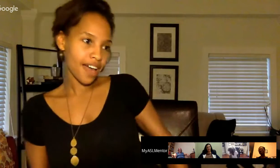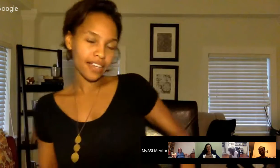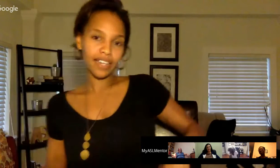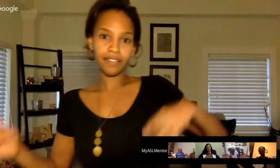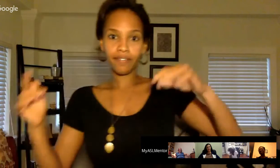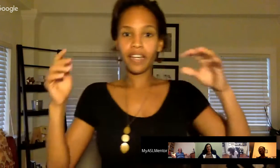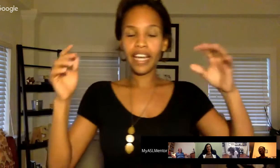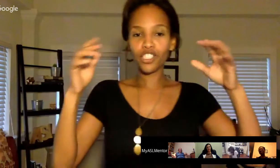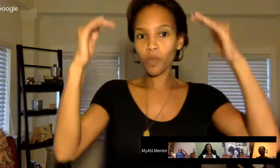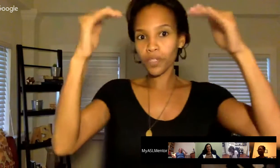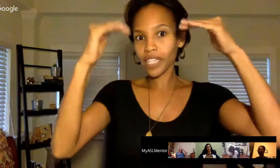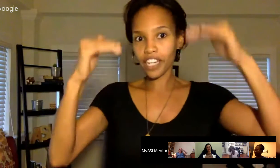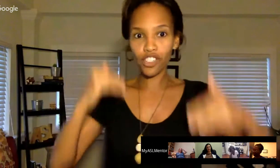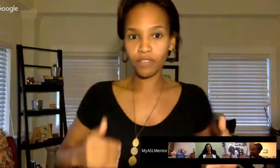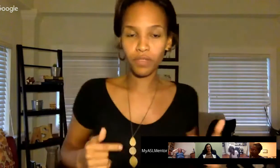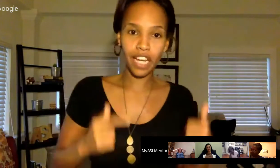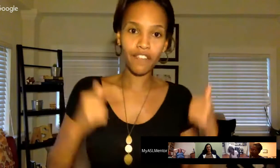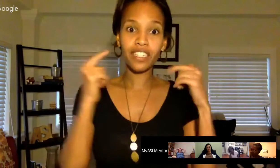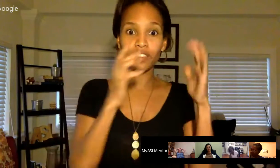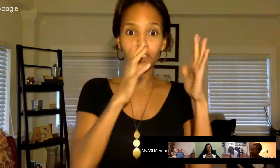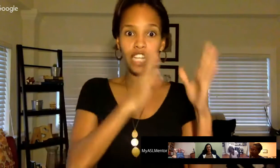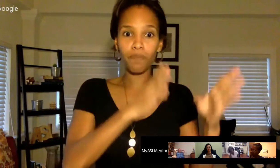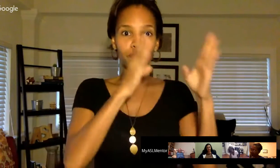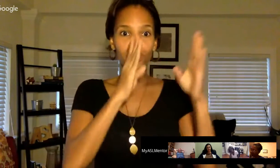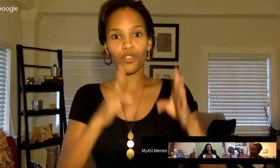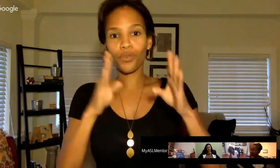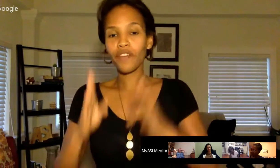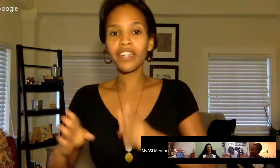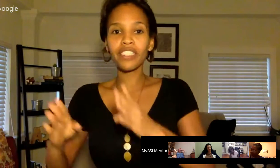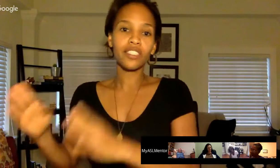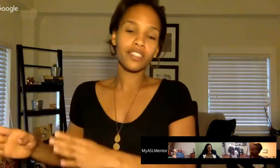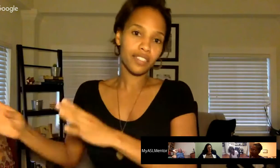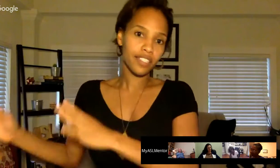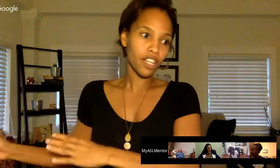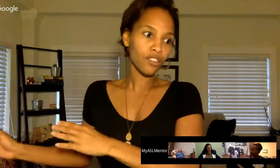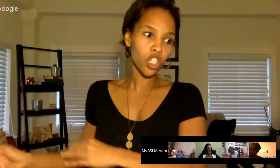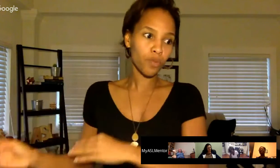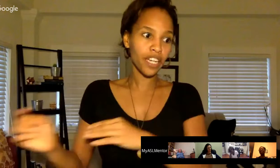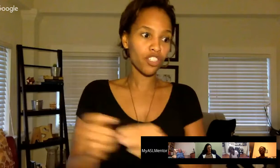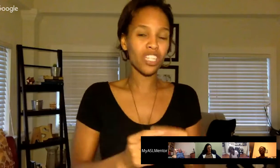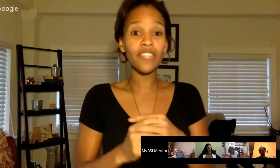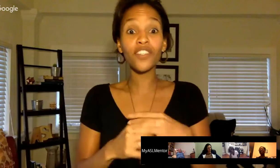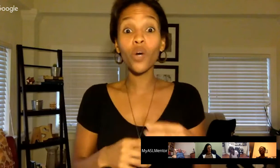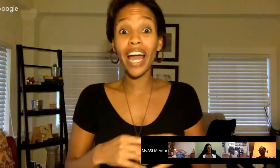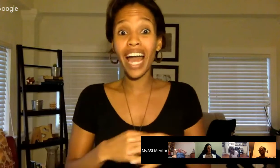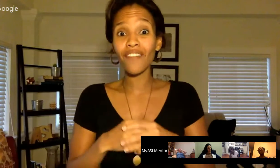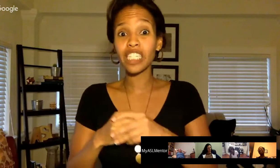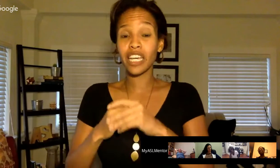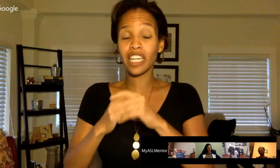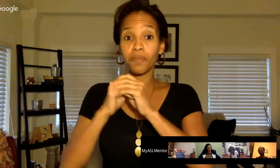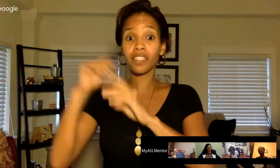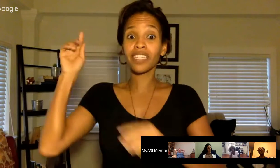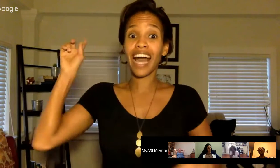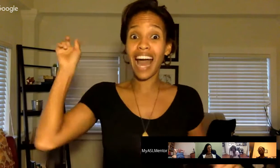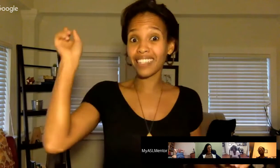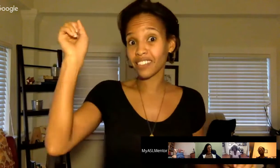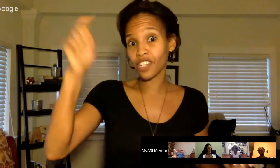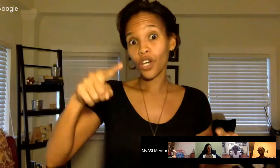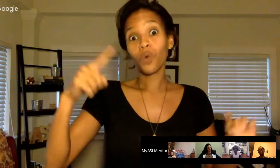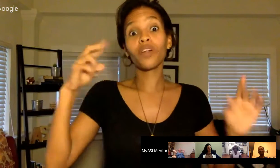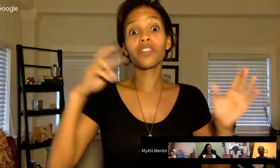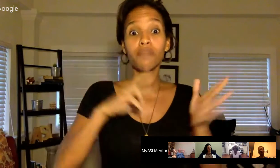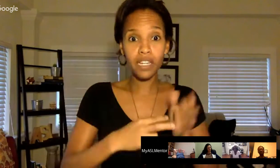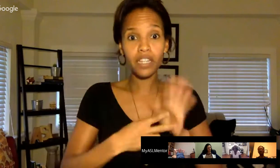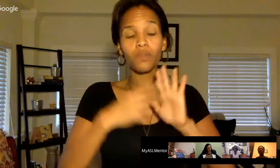single interpretation, with every single step through every single interpretation, even though I haven't explicitly